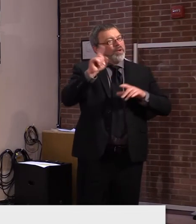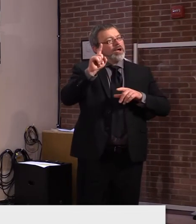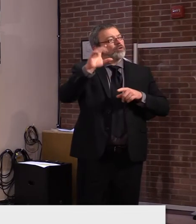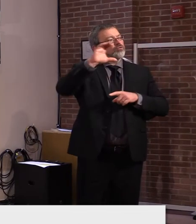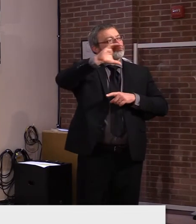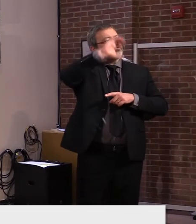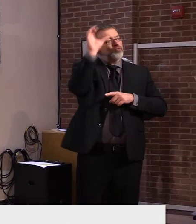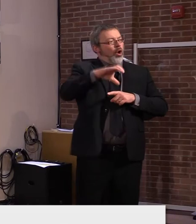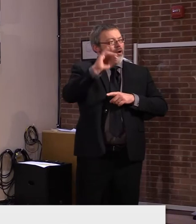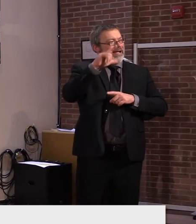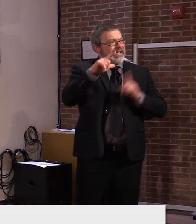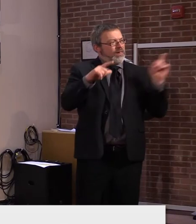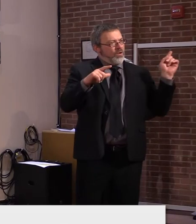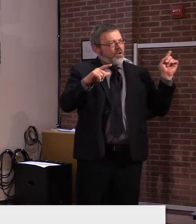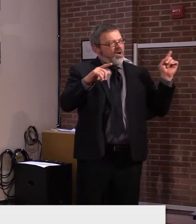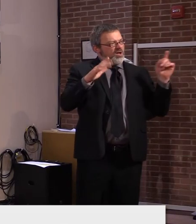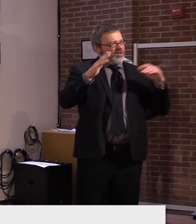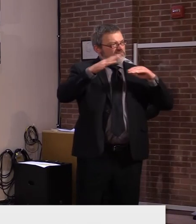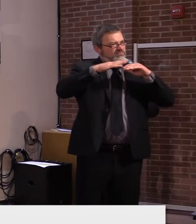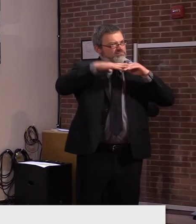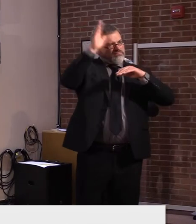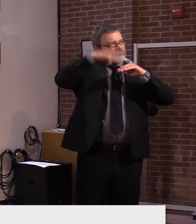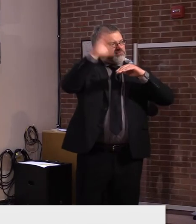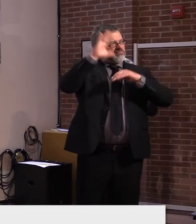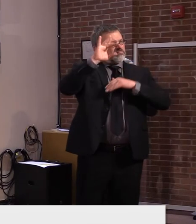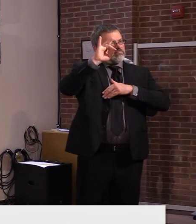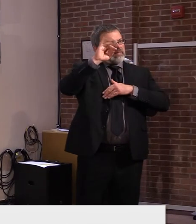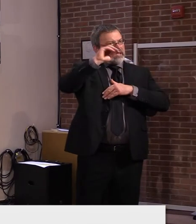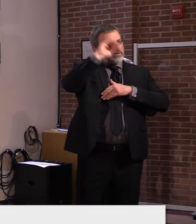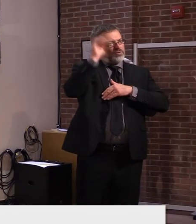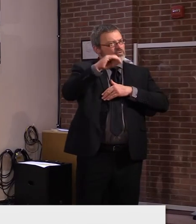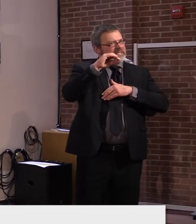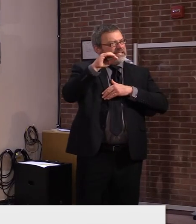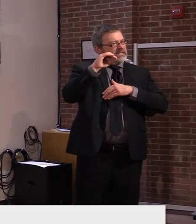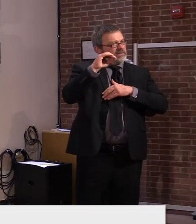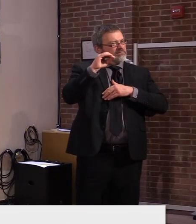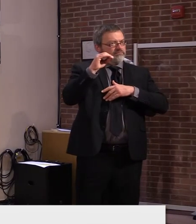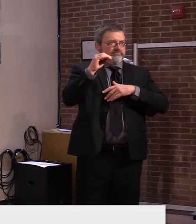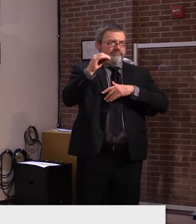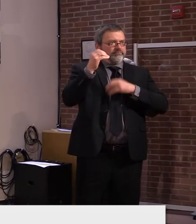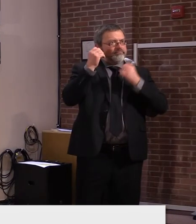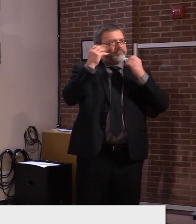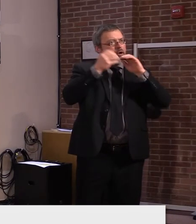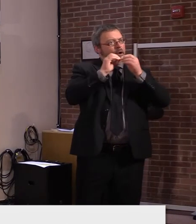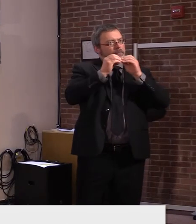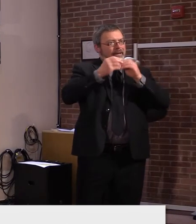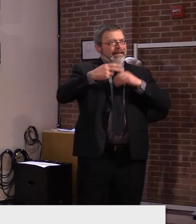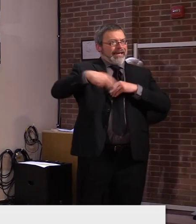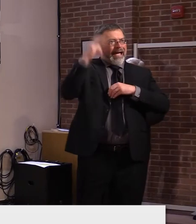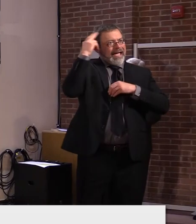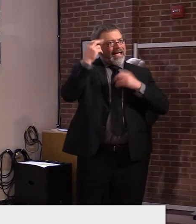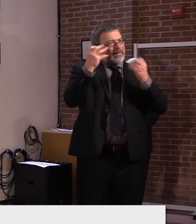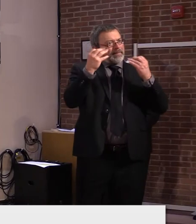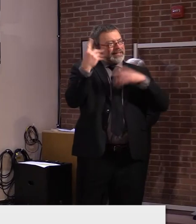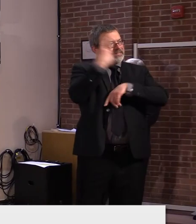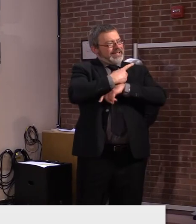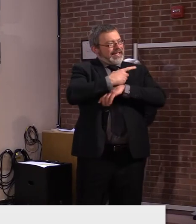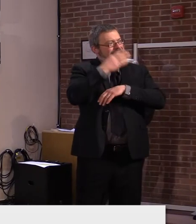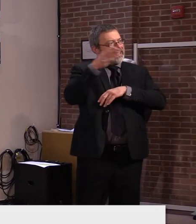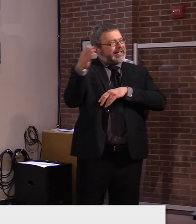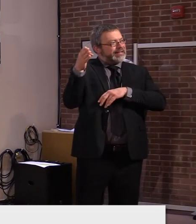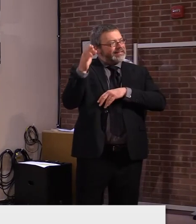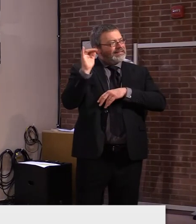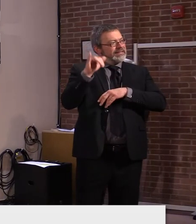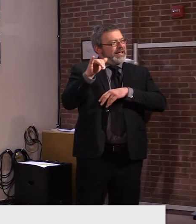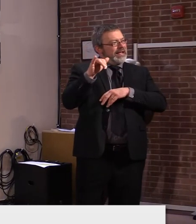to 38 by 2025. So this is no longer just a southern problem. I was curious if you